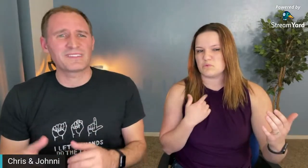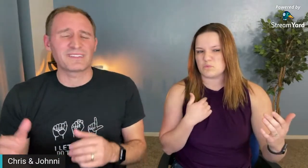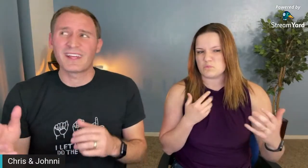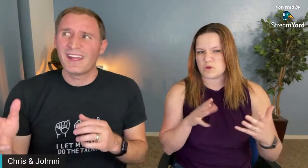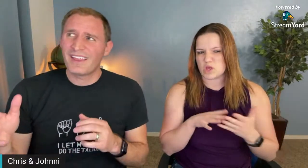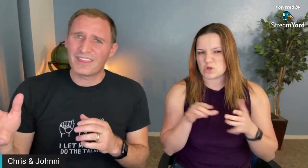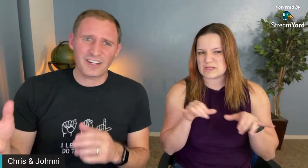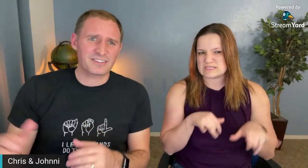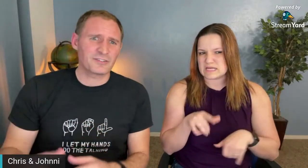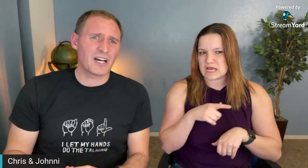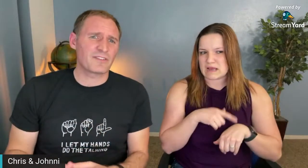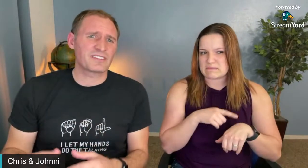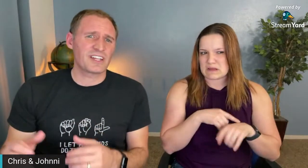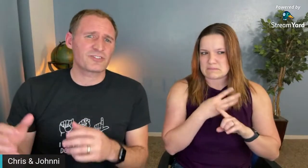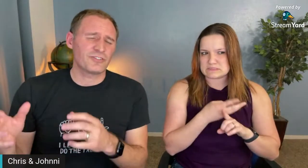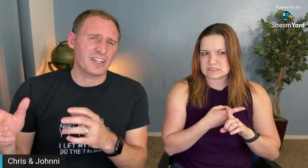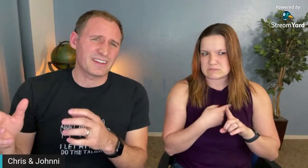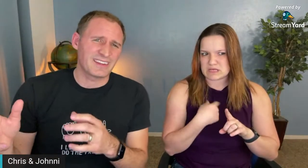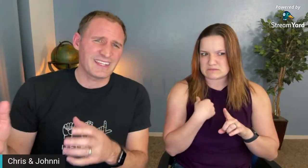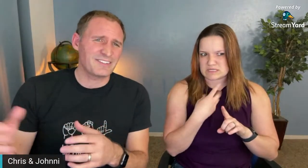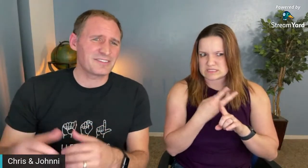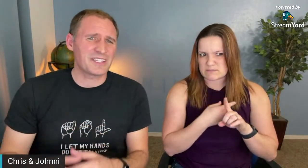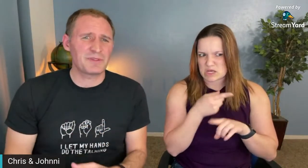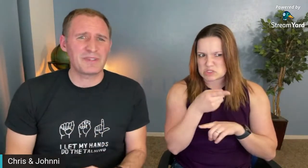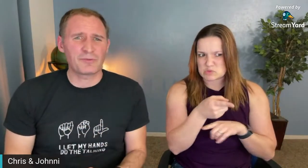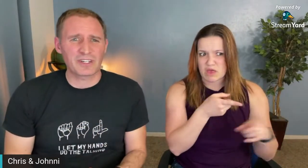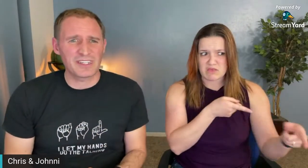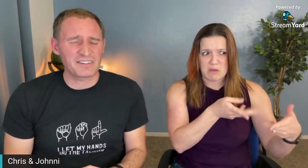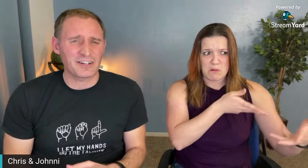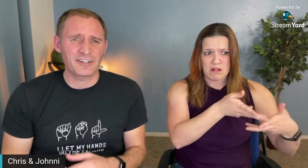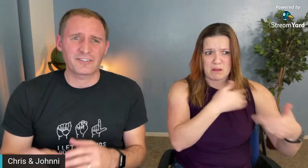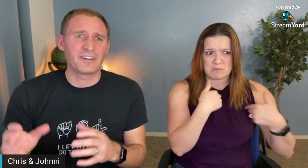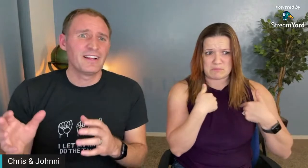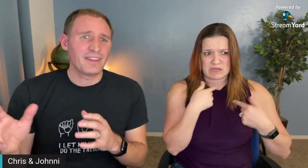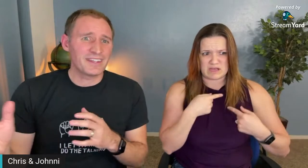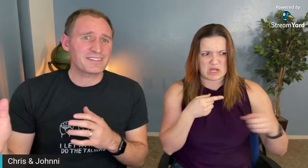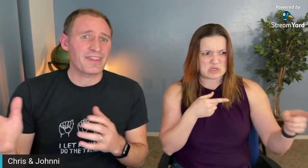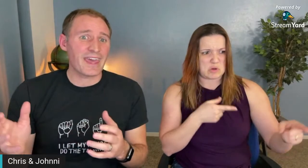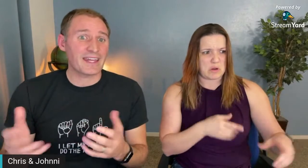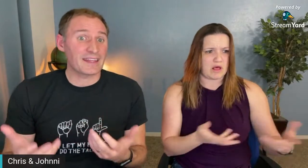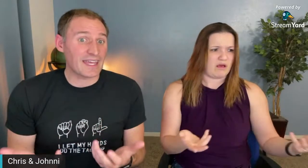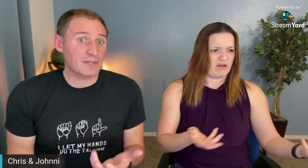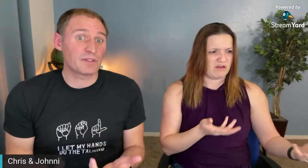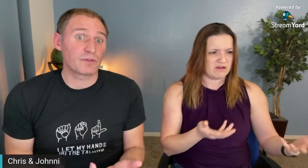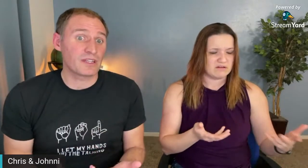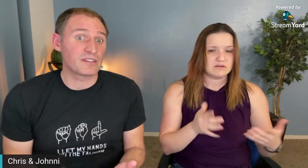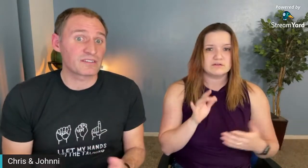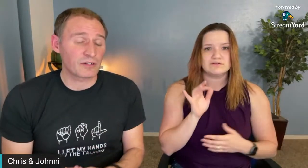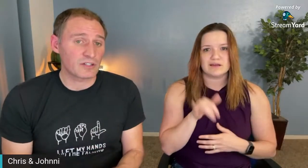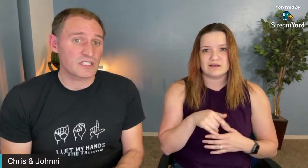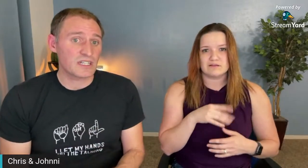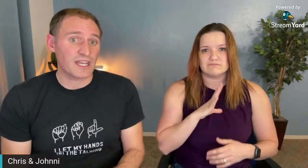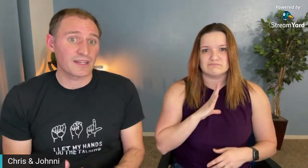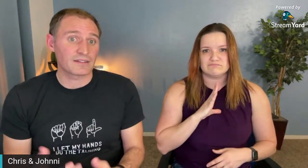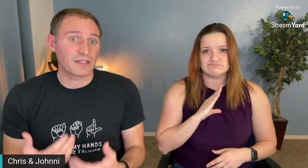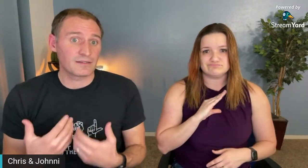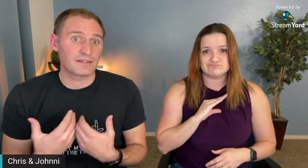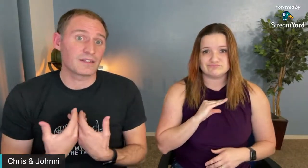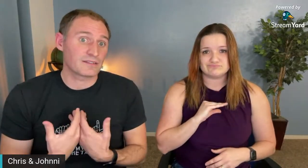and they're so conversational and they don't seem to be working as hard, or this and that. And that can be really discouraging. And it's